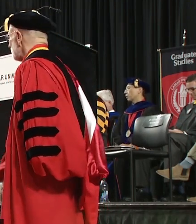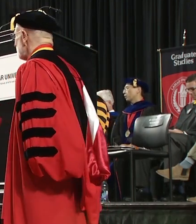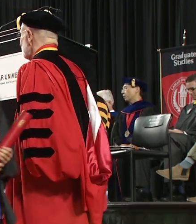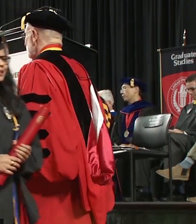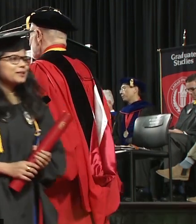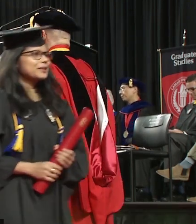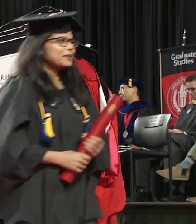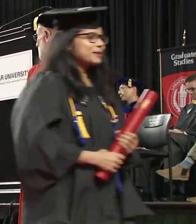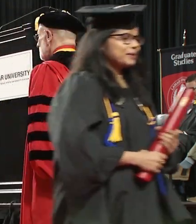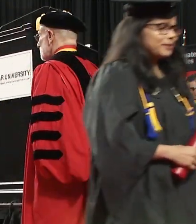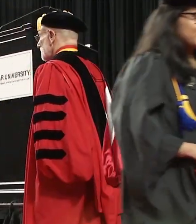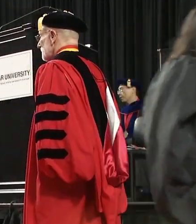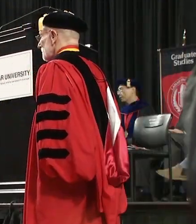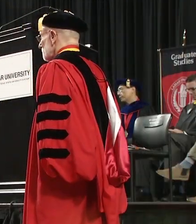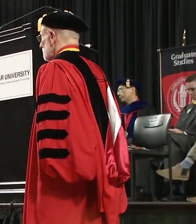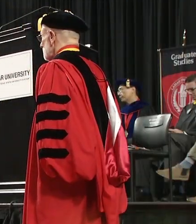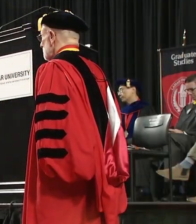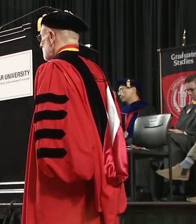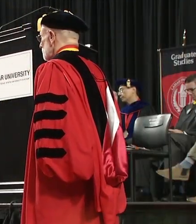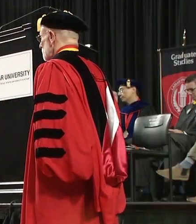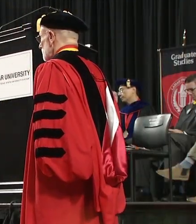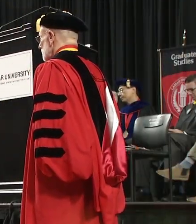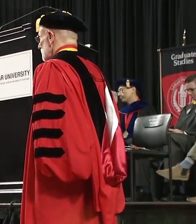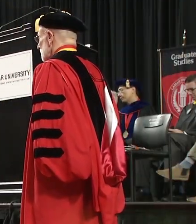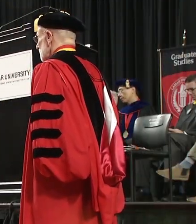Shivinder Singh.